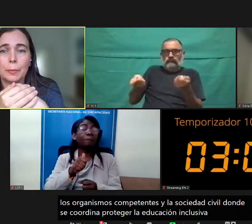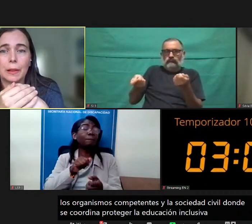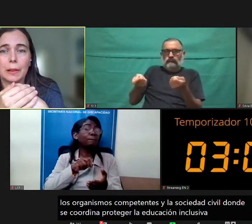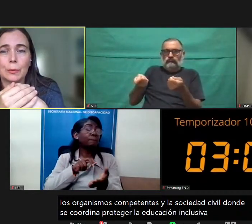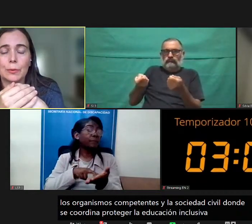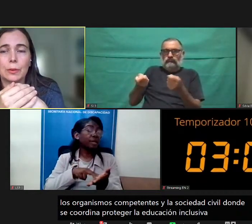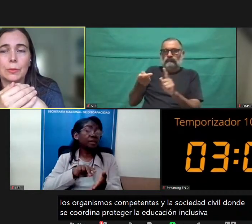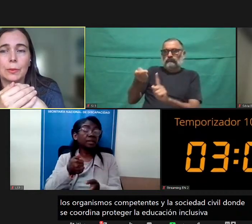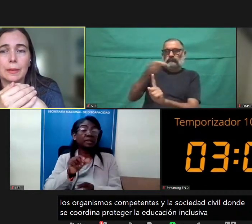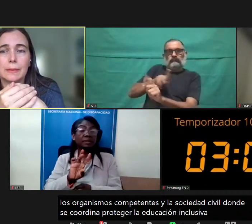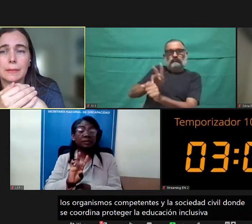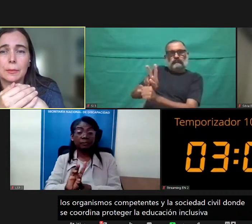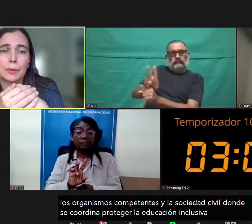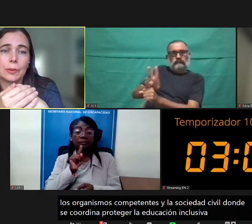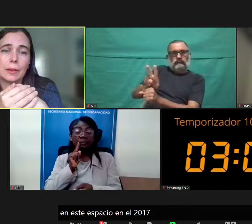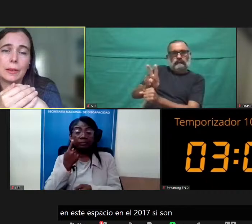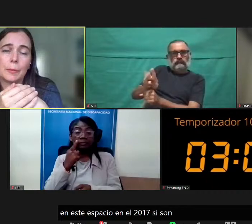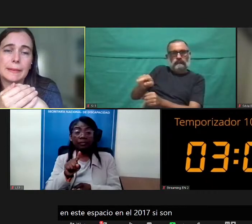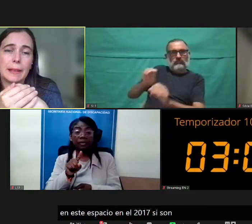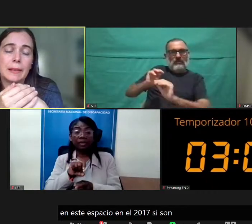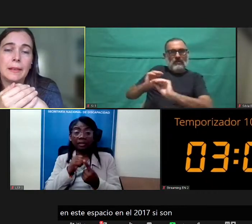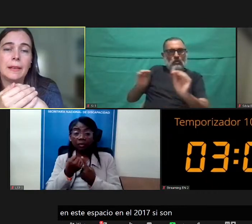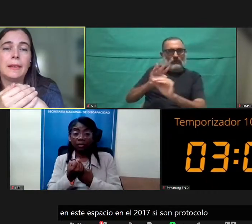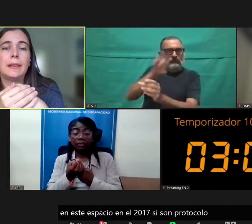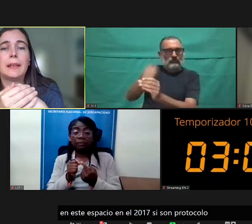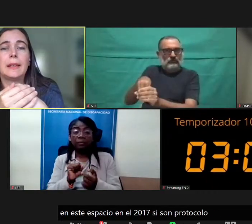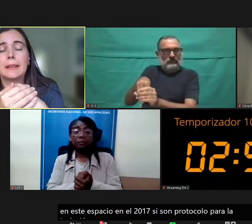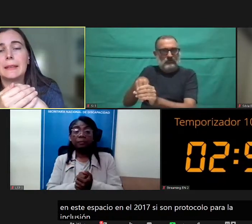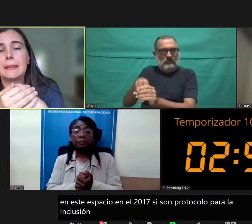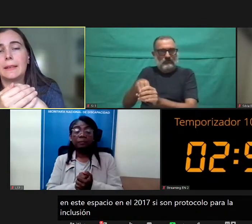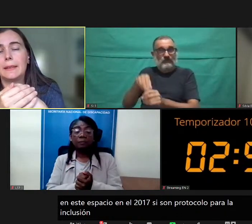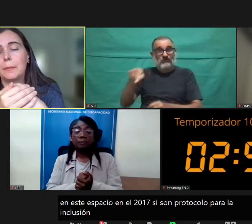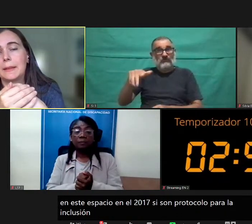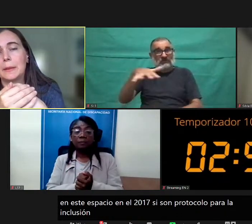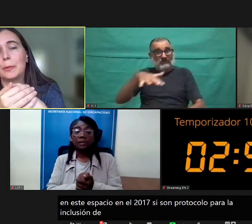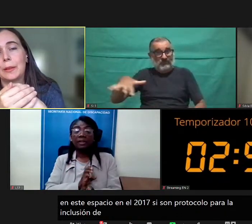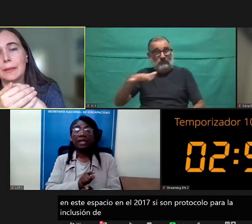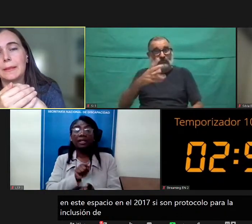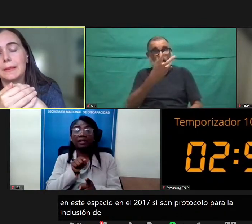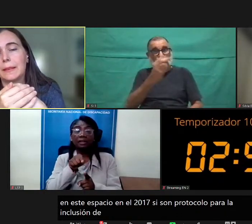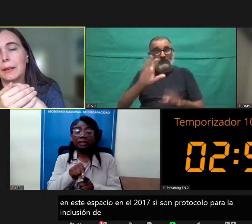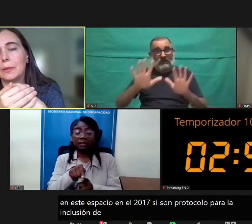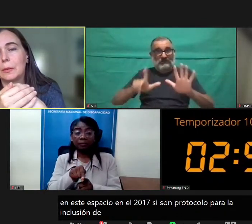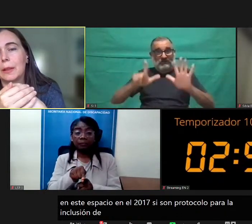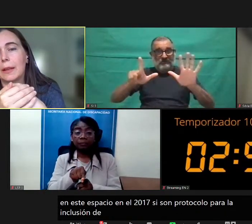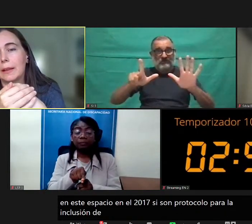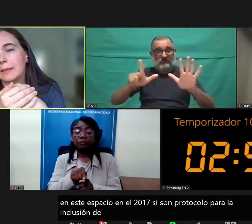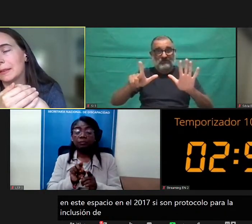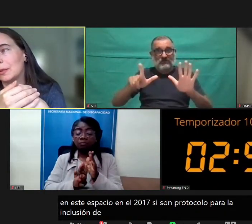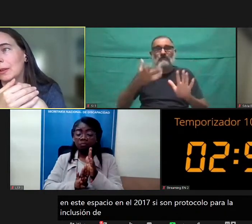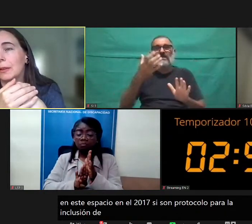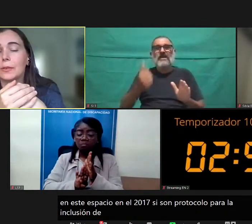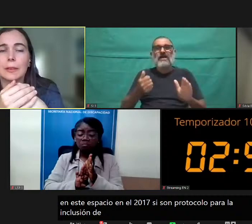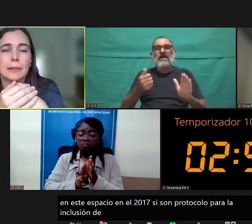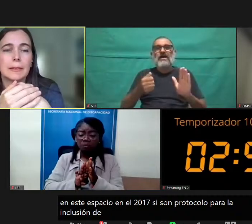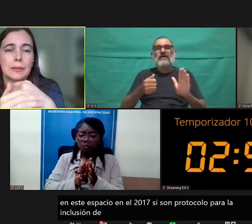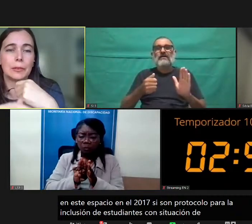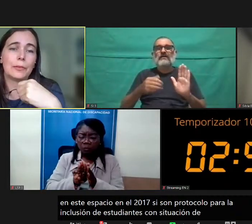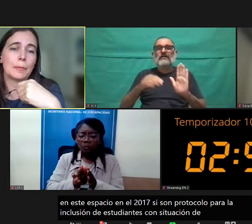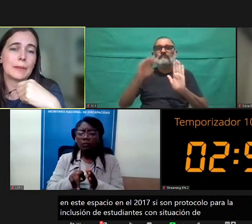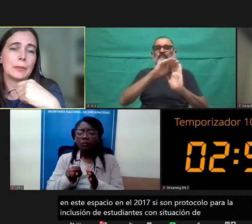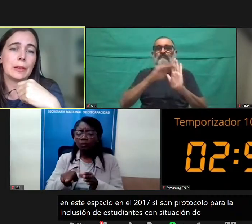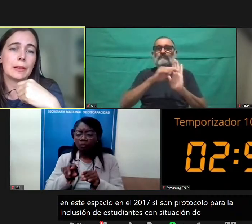disabilities so in 2017 we work on these for including persons with disabilities in